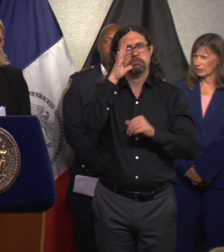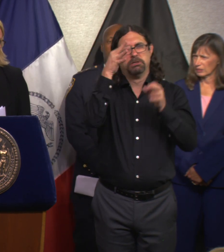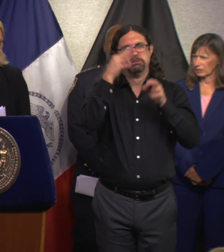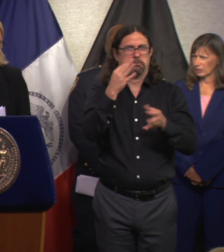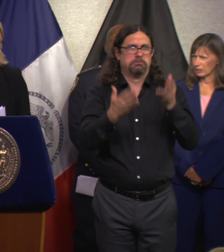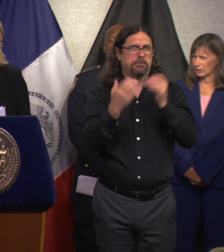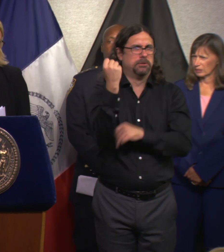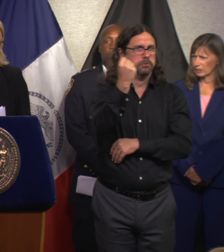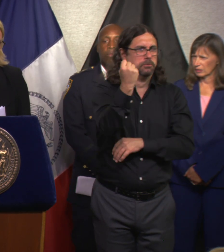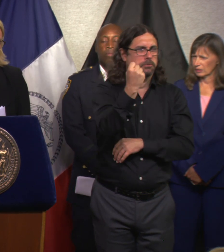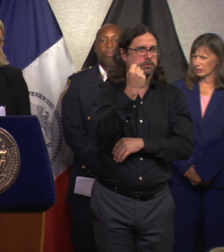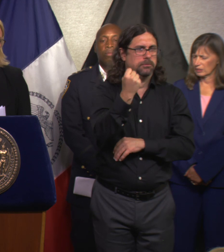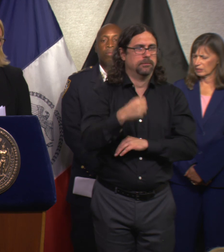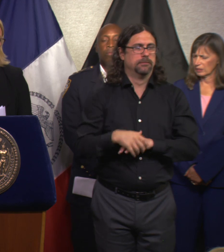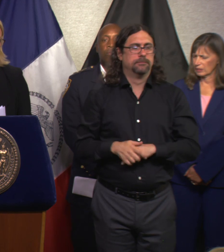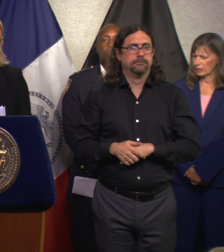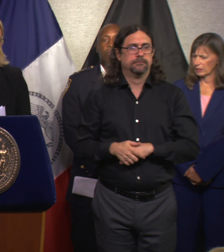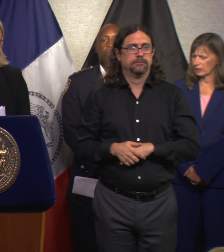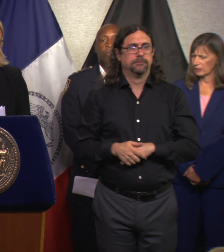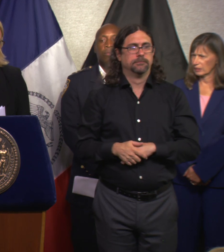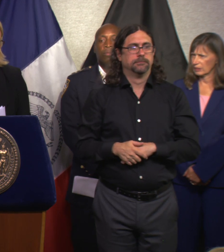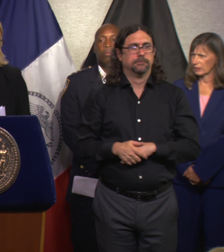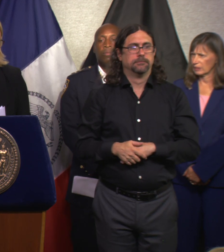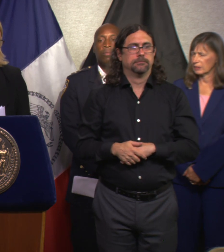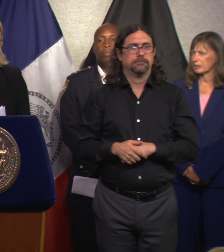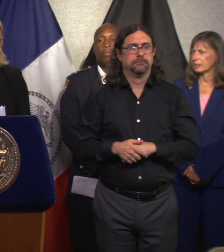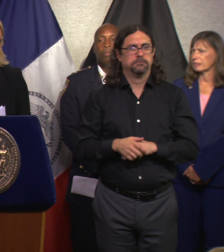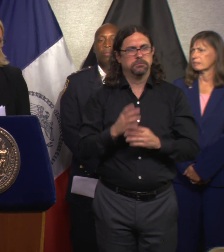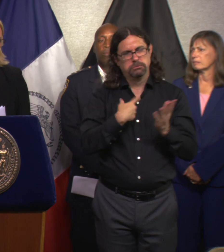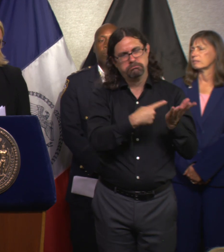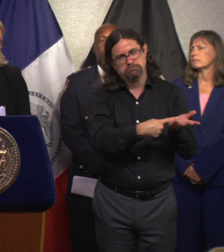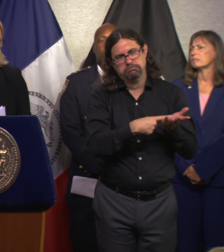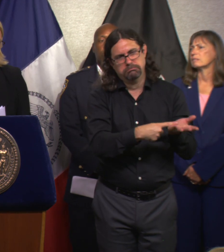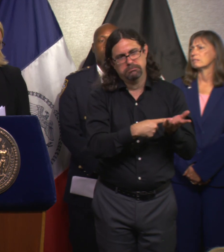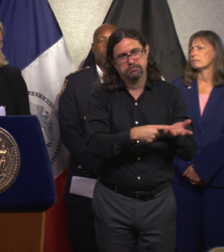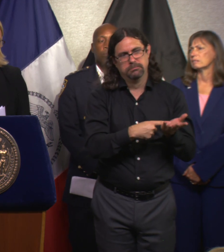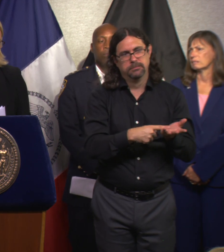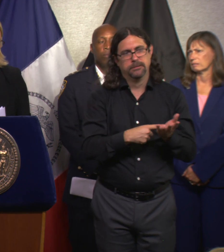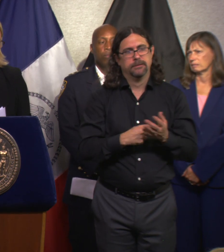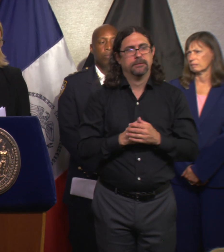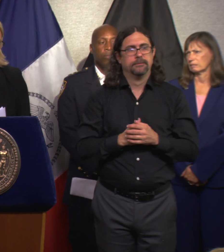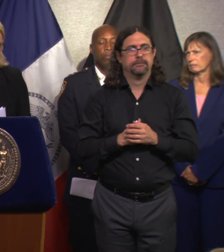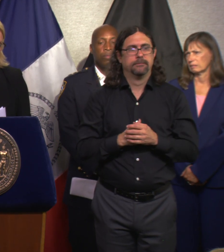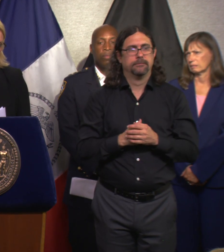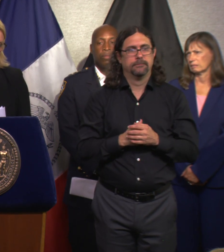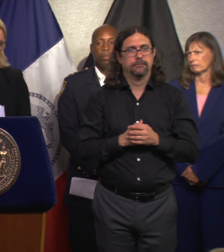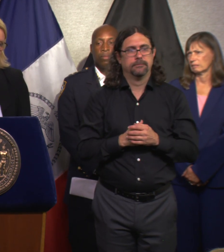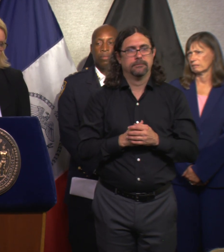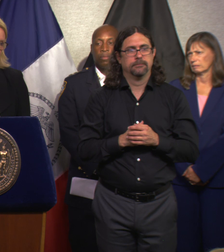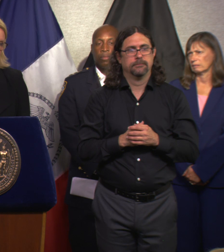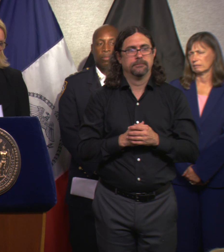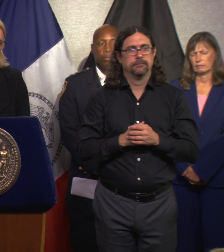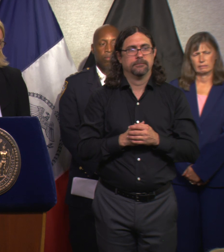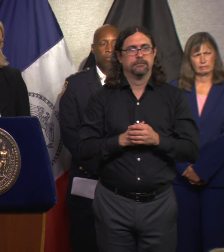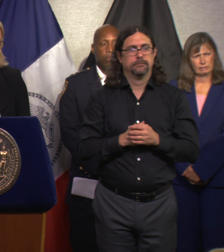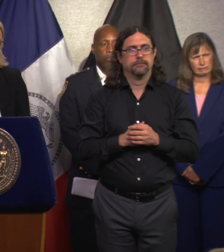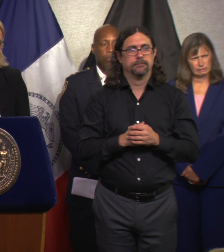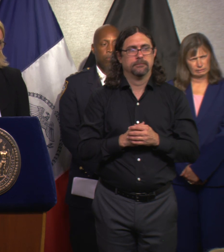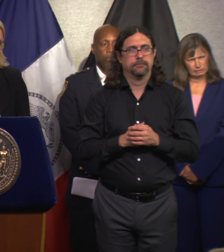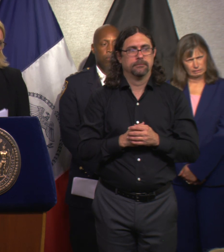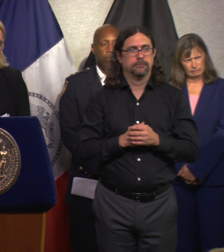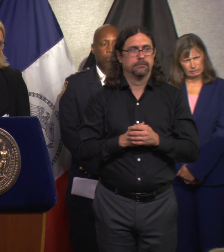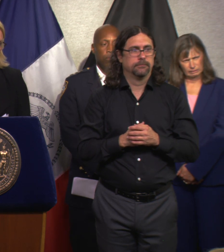them, provide our guidance and advice as to what we think the potential safety issues might be for the participants.